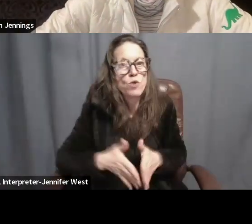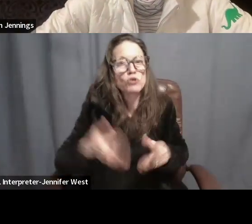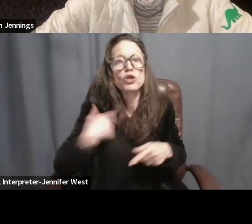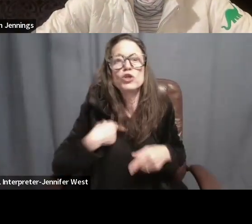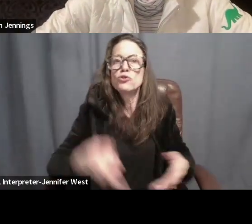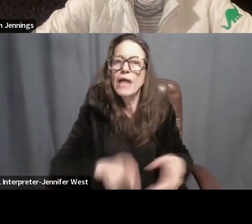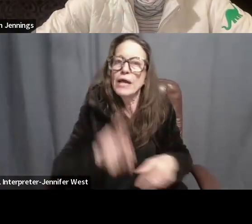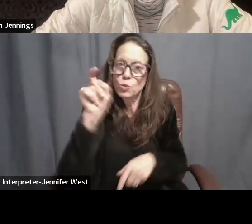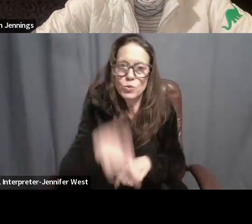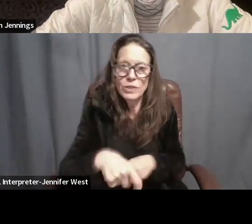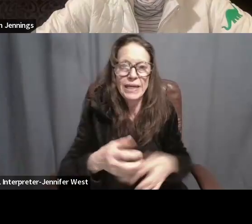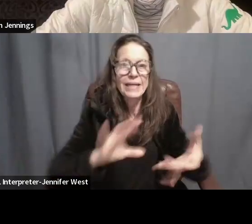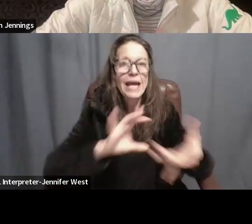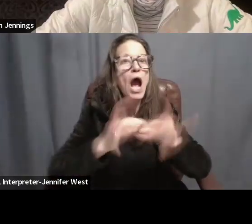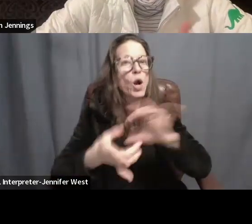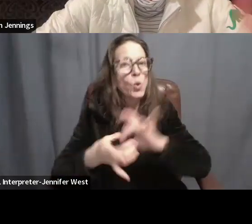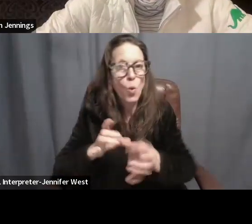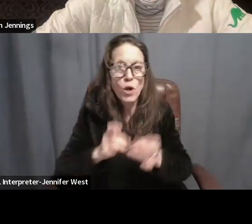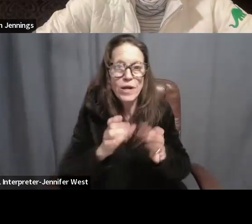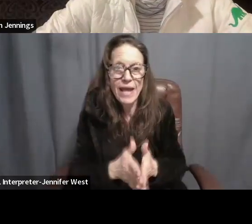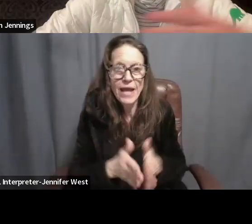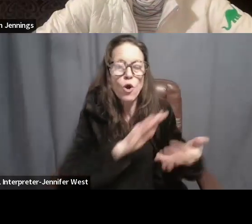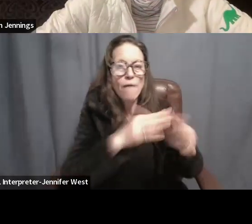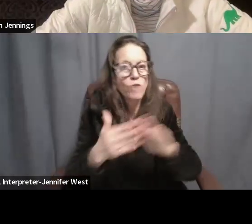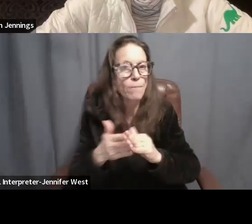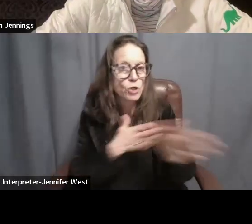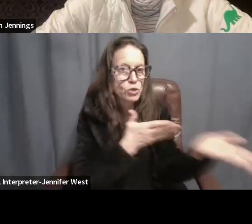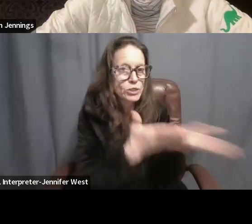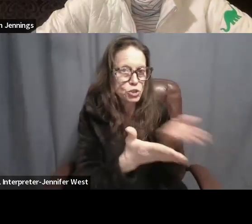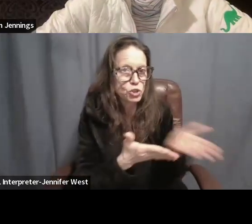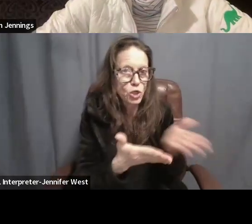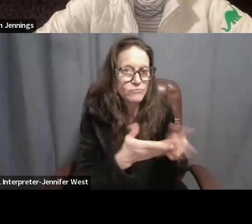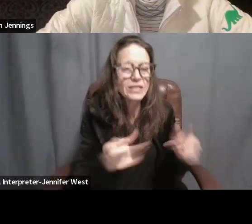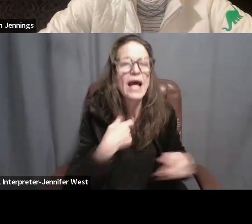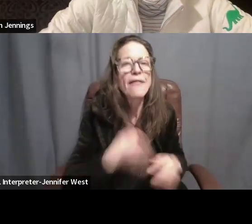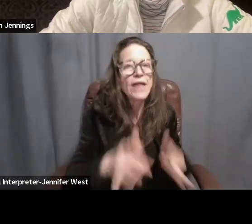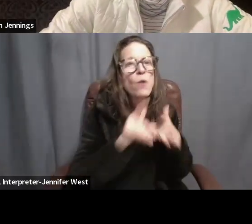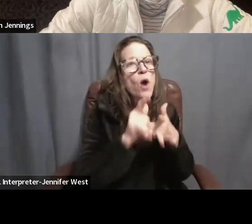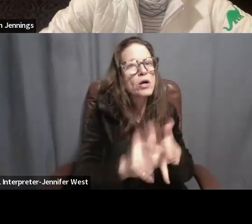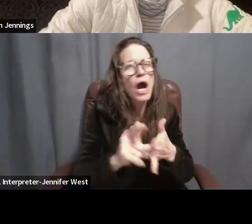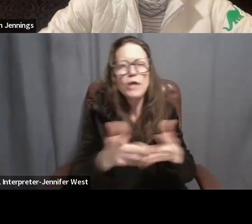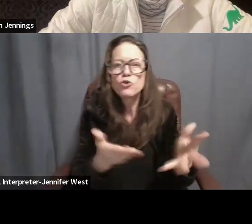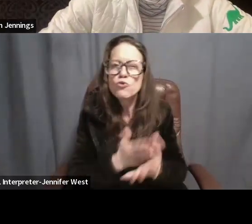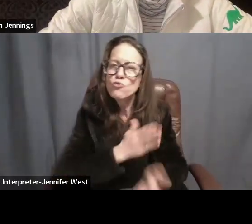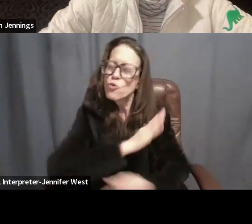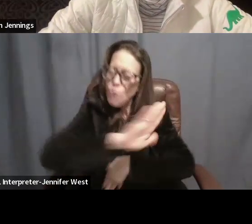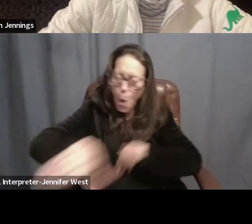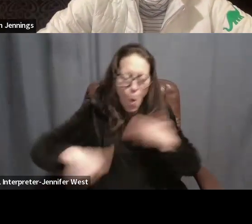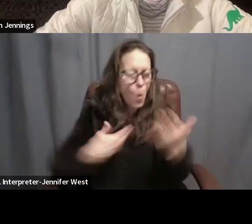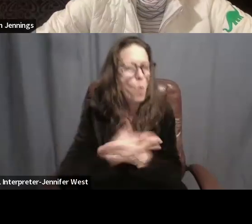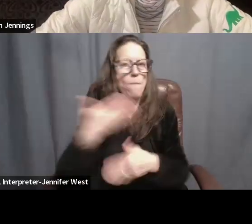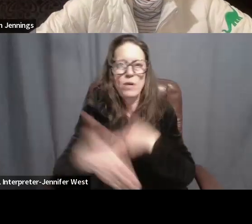a coordinator of community services, because they will then walk you through the whole process.